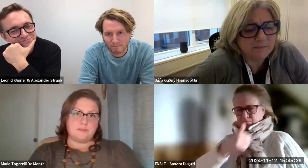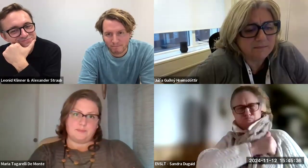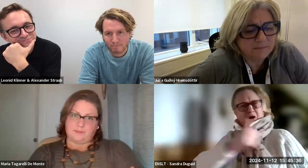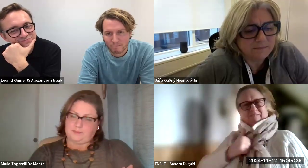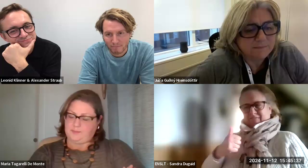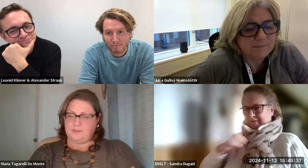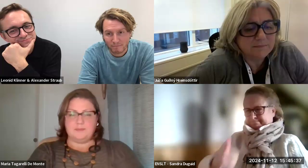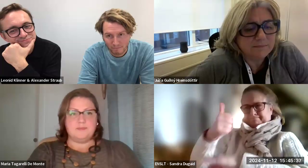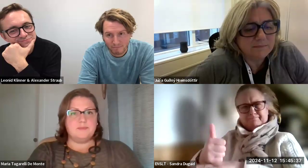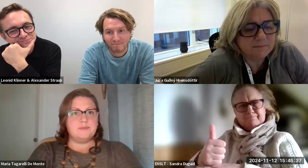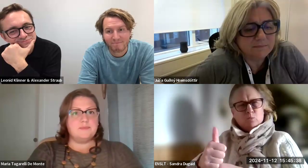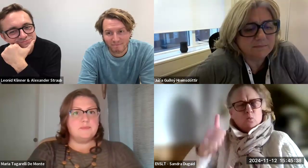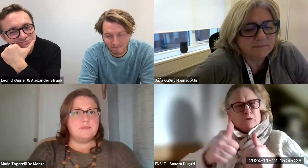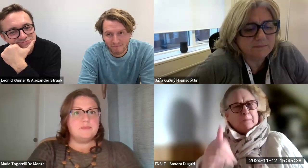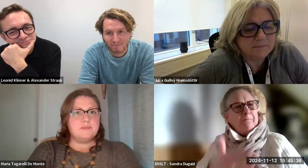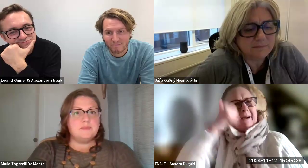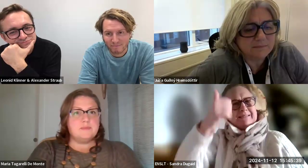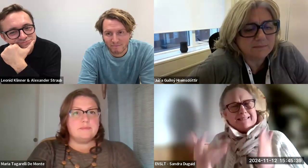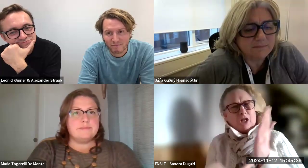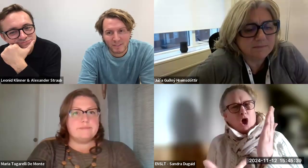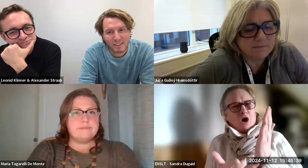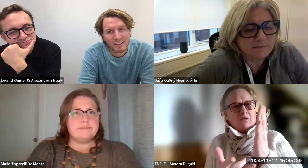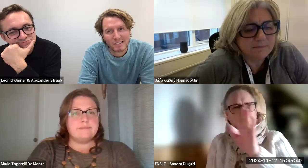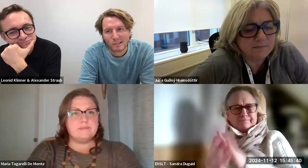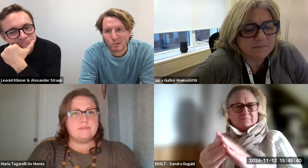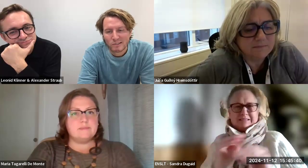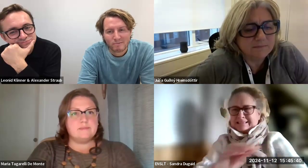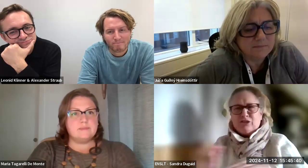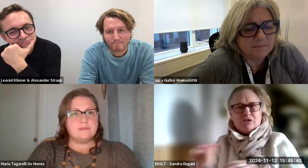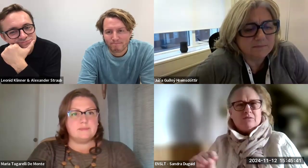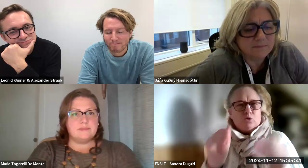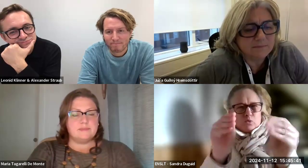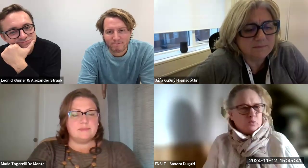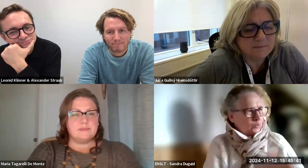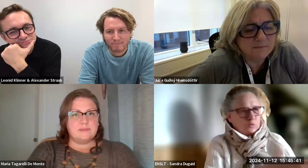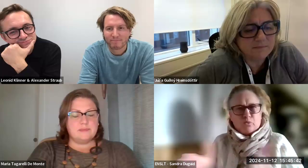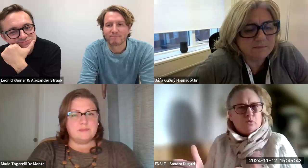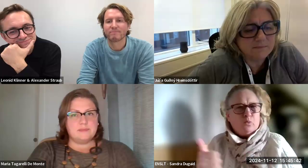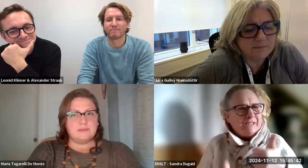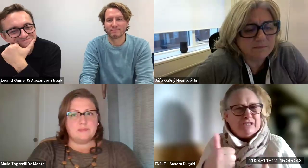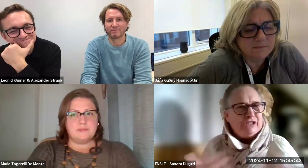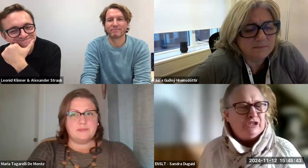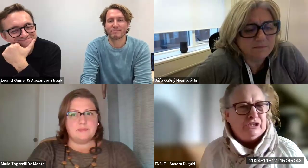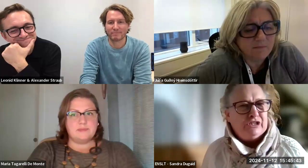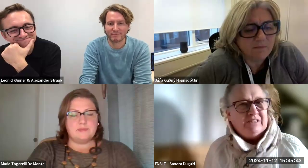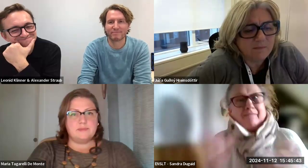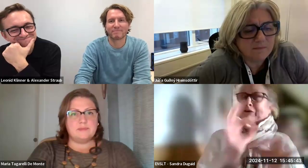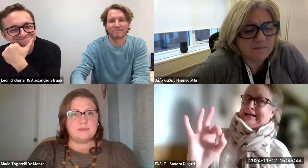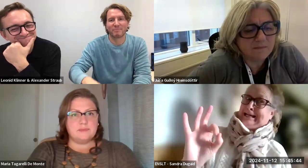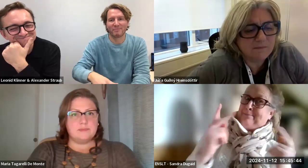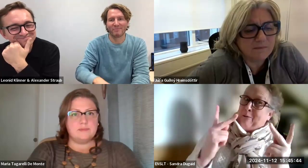Yeah. As a private independent teacher, I'm just wondering technologically, what's best for me to invest